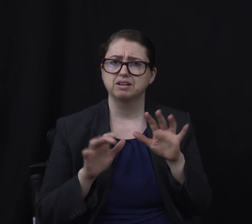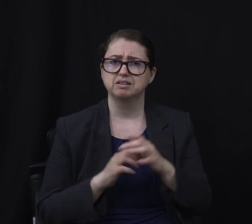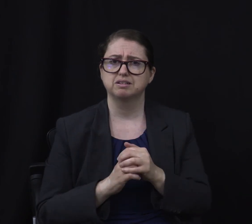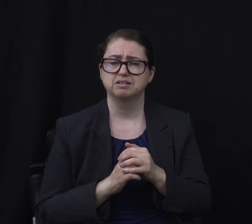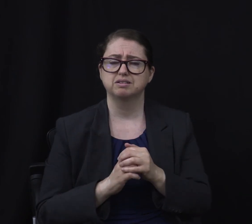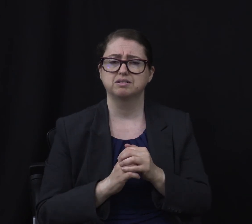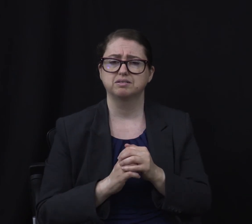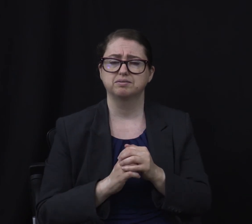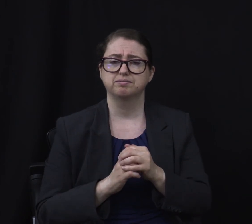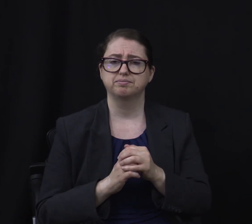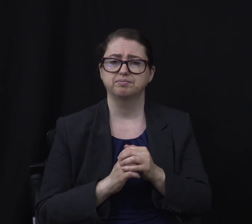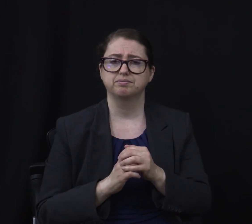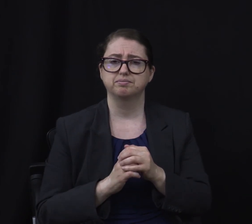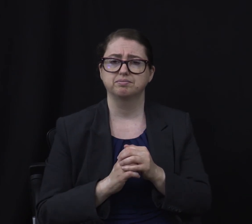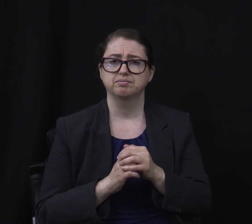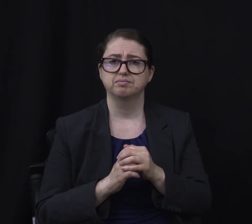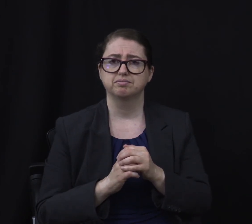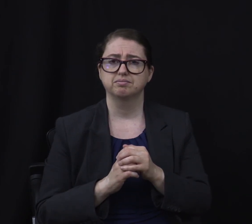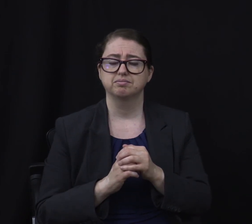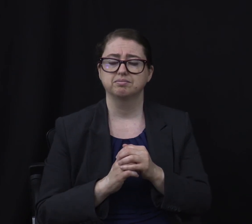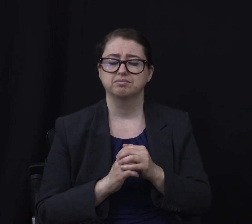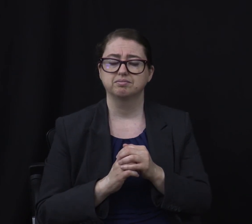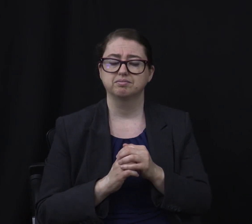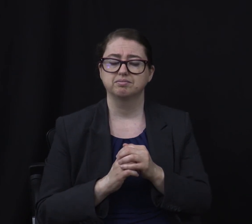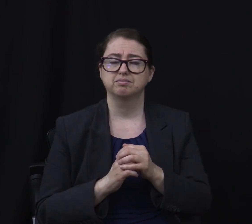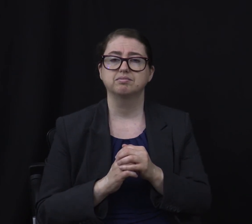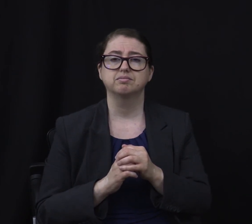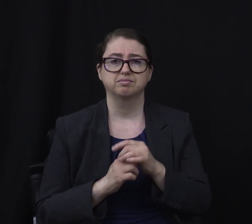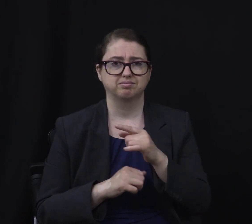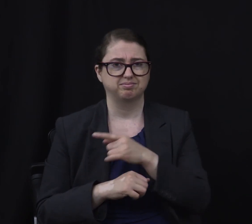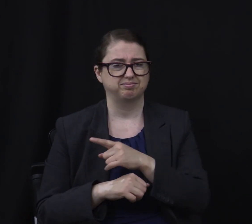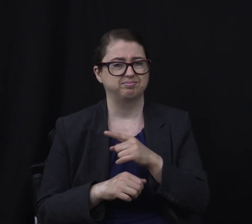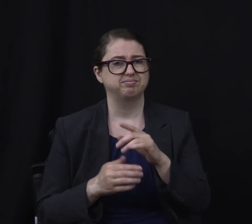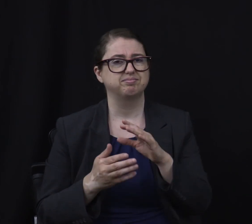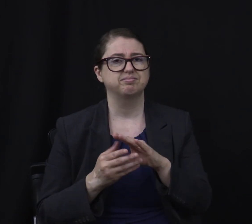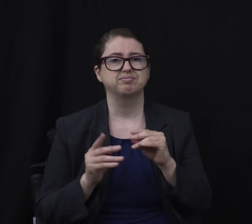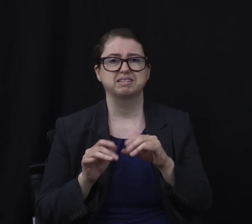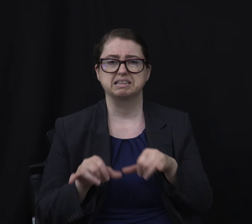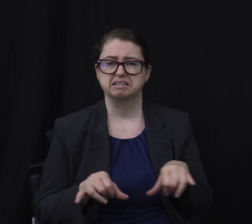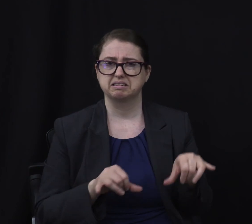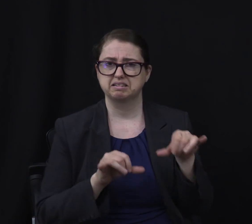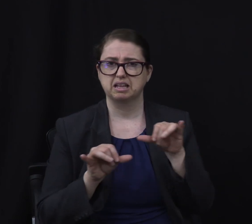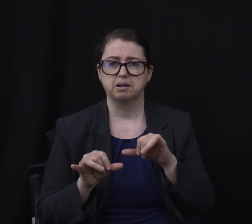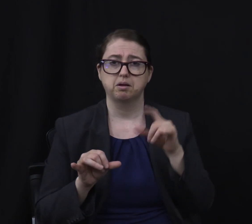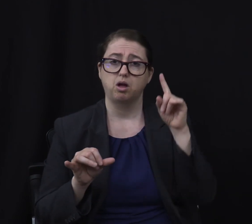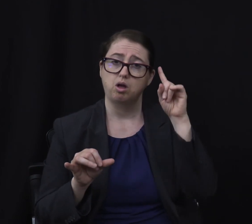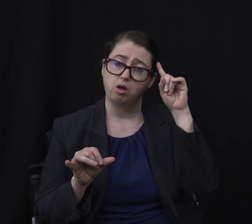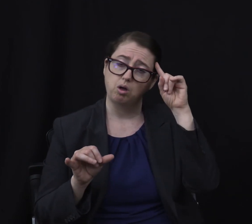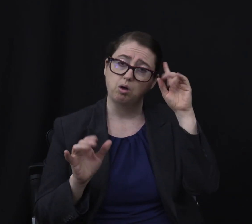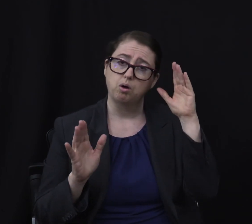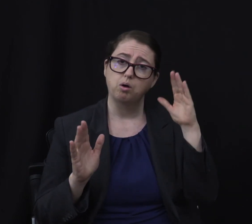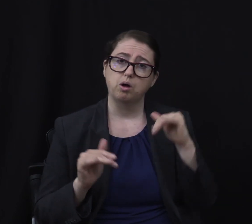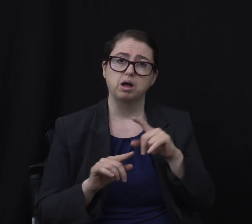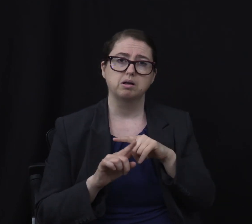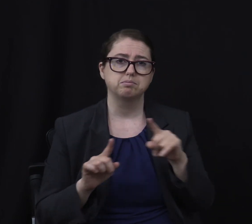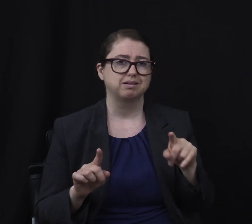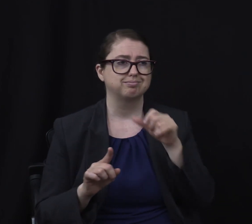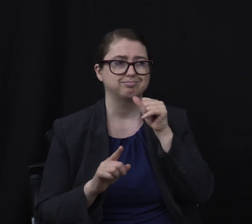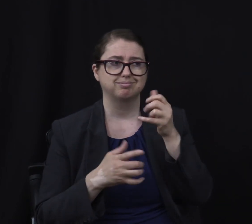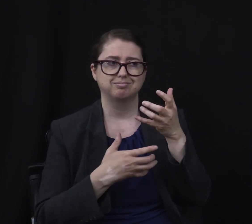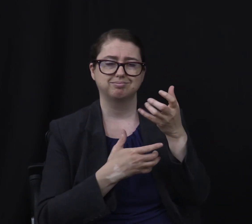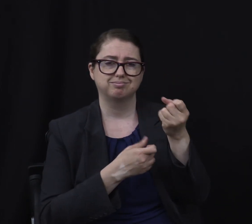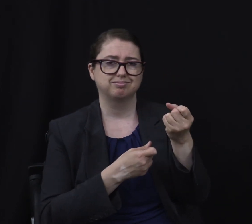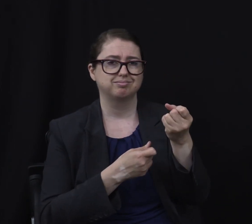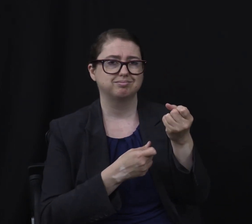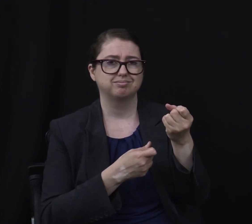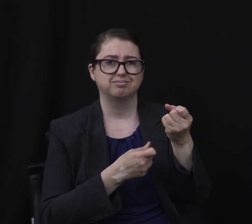And so they repeat the pattern that you and I have repeated time after time. Hope, but distrust. And